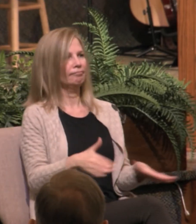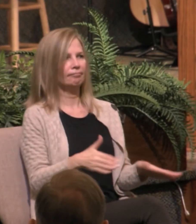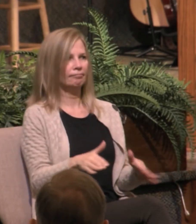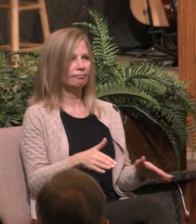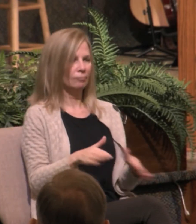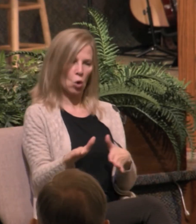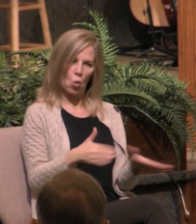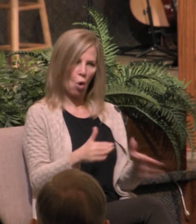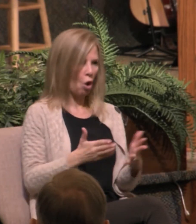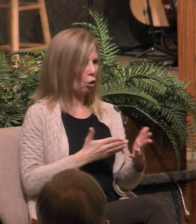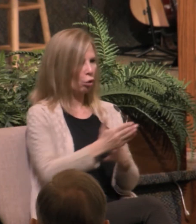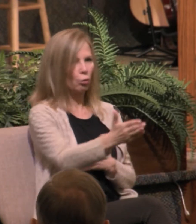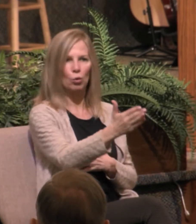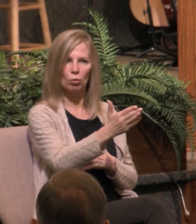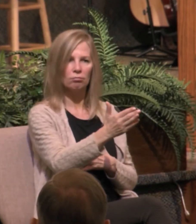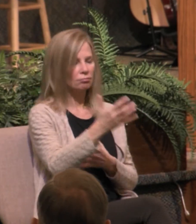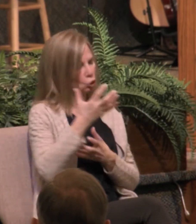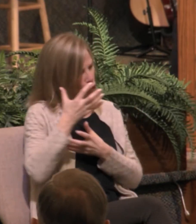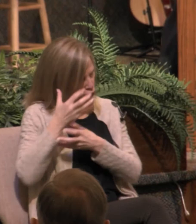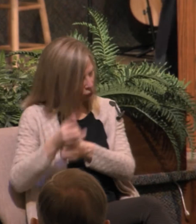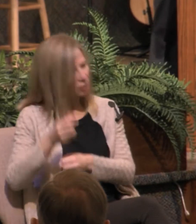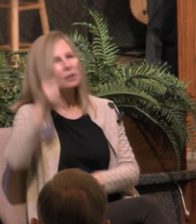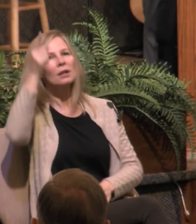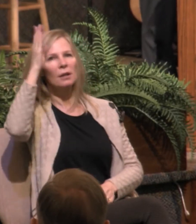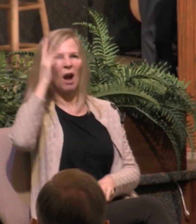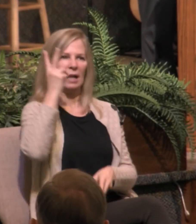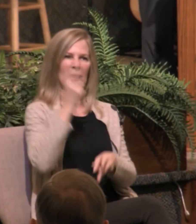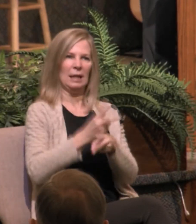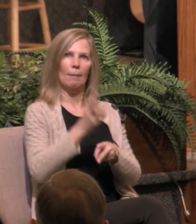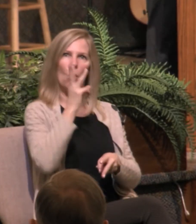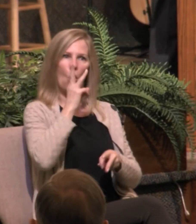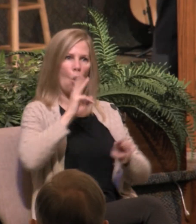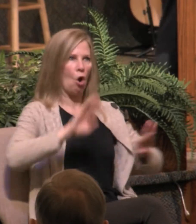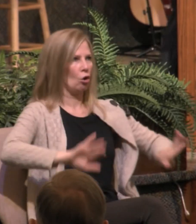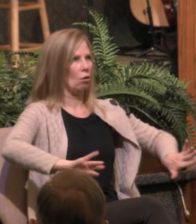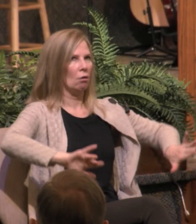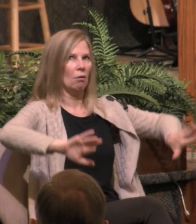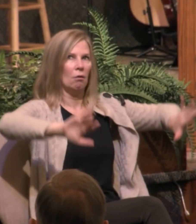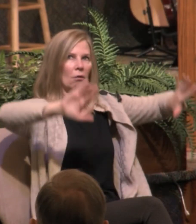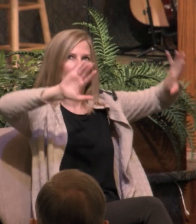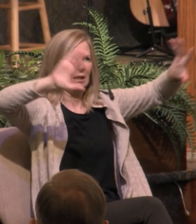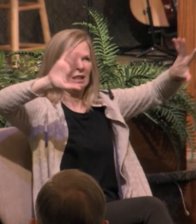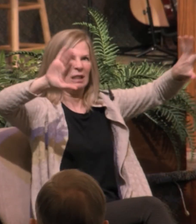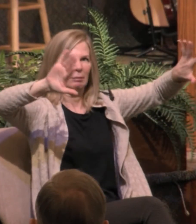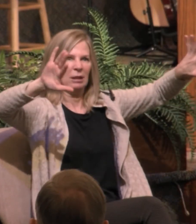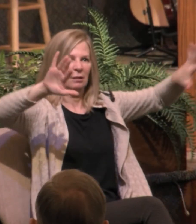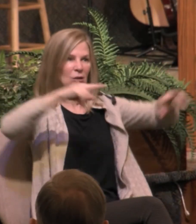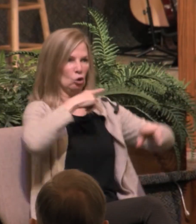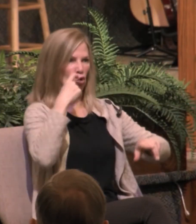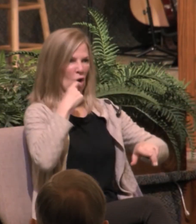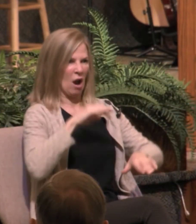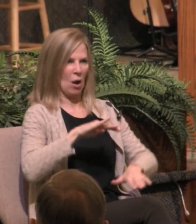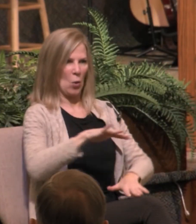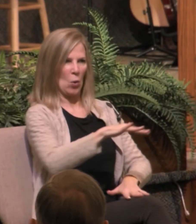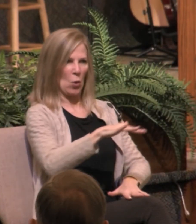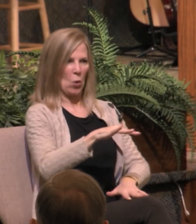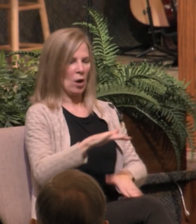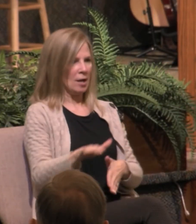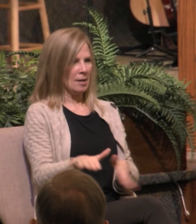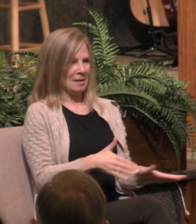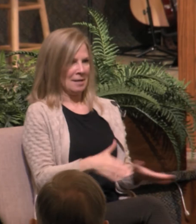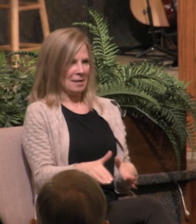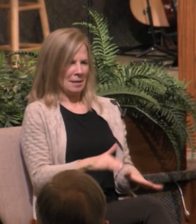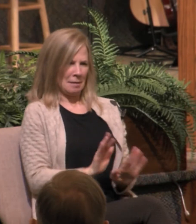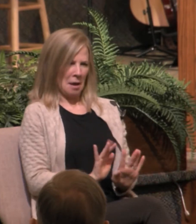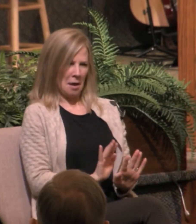They walked through by faith. They trusted that God was keeping the water up. They trusted that that dry land was going to remain there, and they made